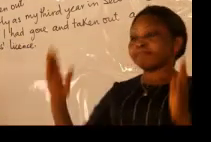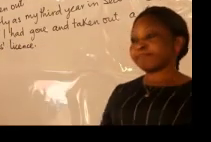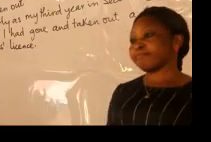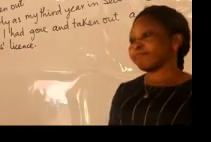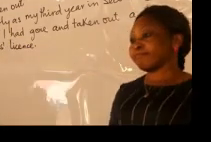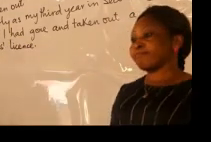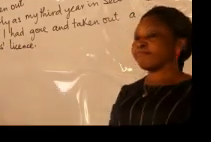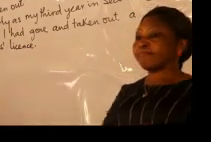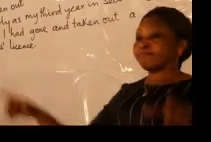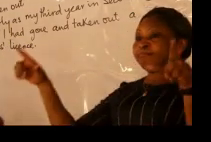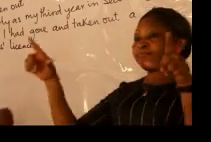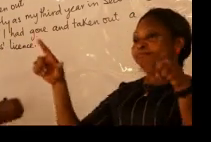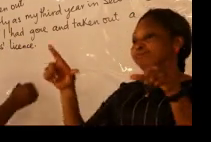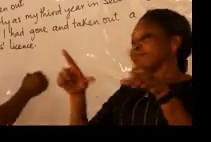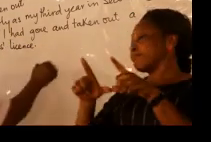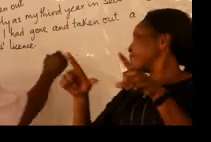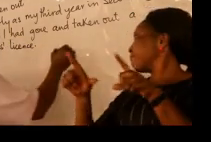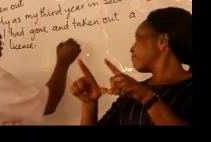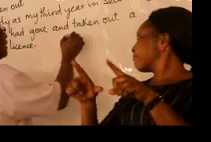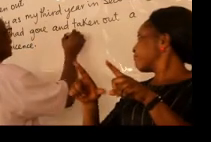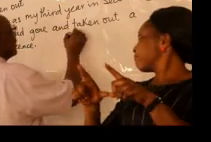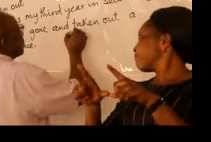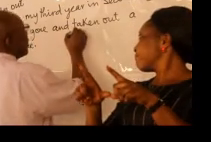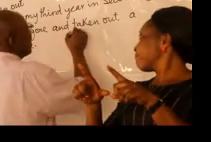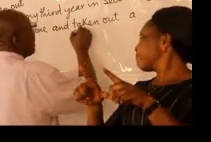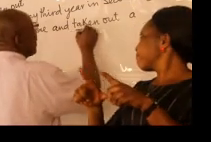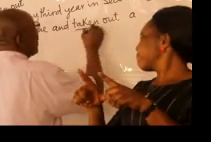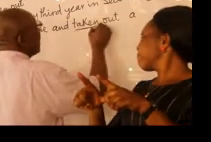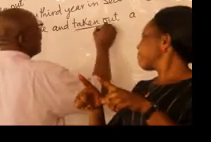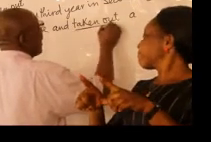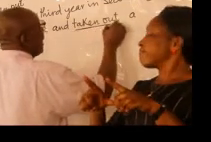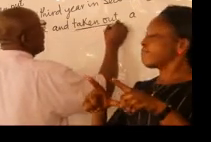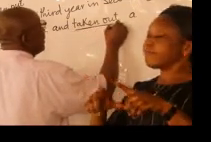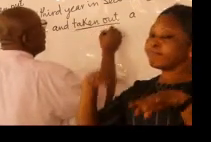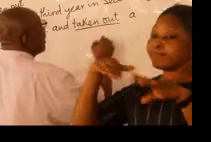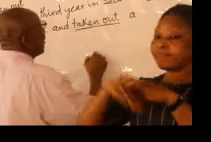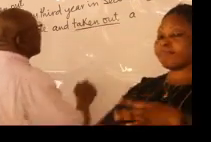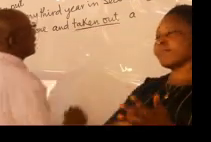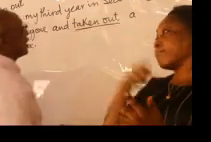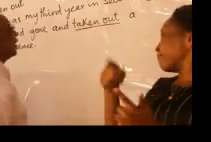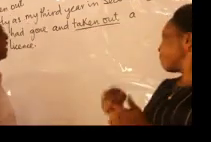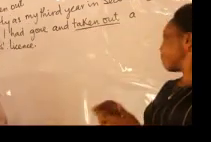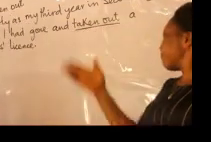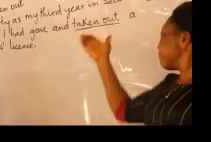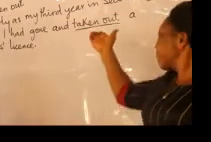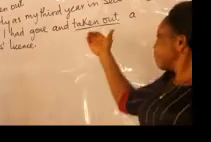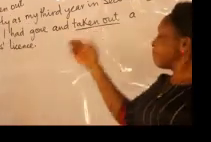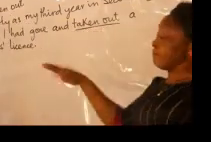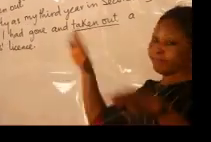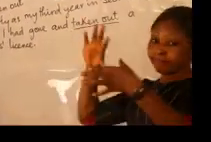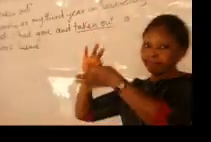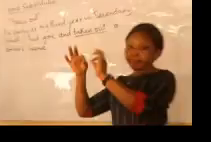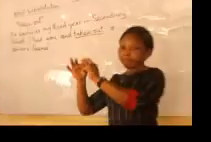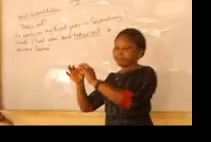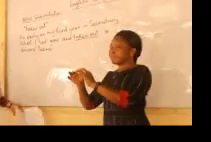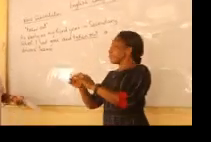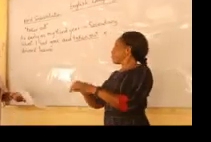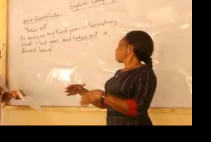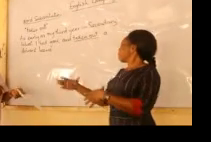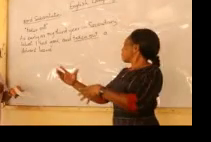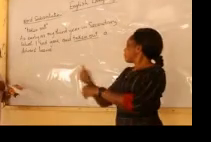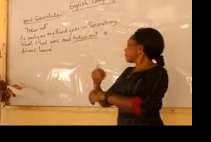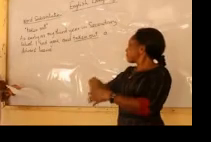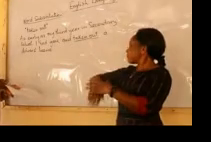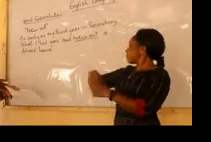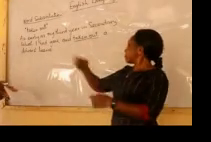So in this sentence, this will be underlined or written in italics for you